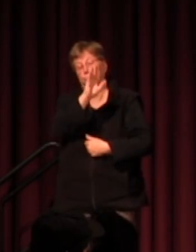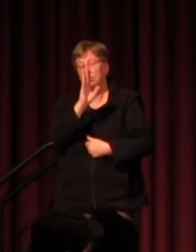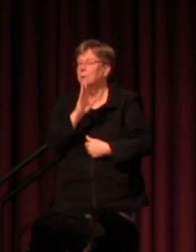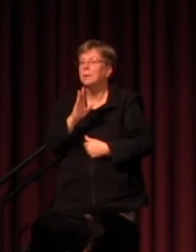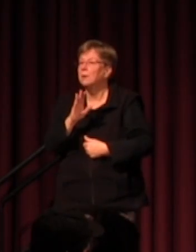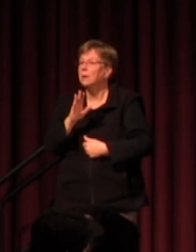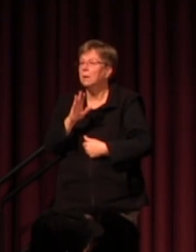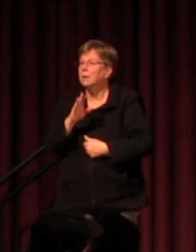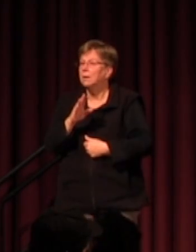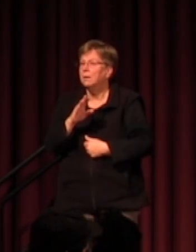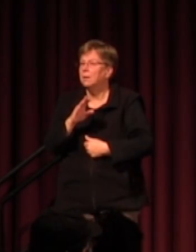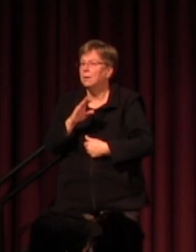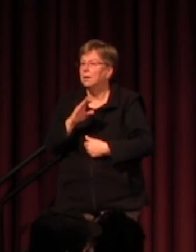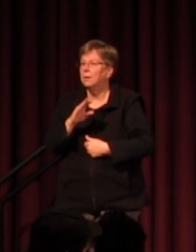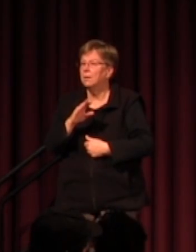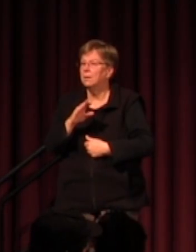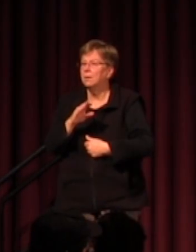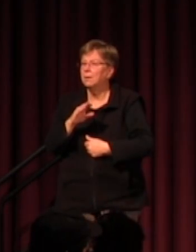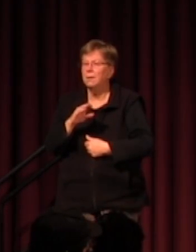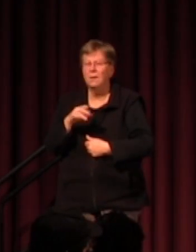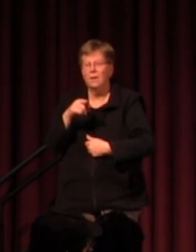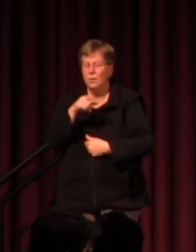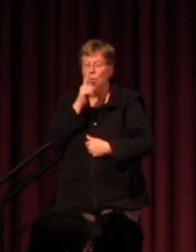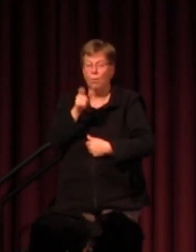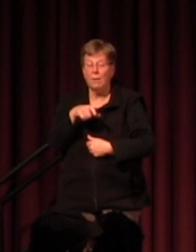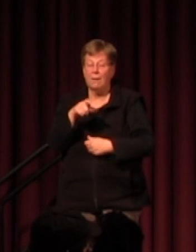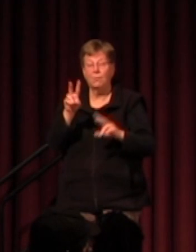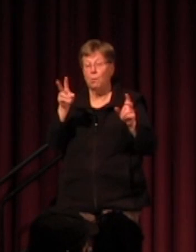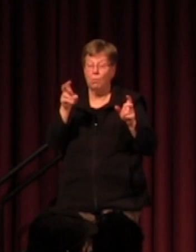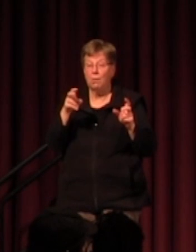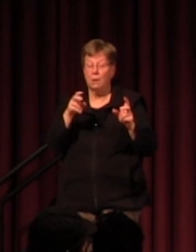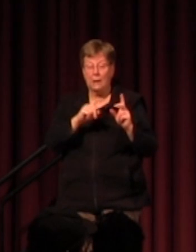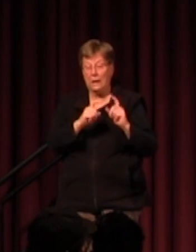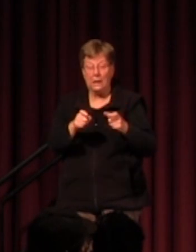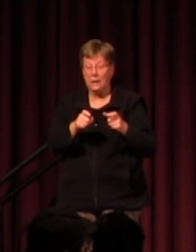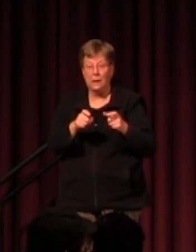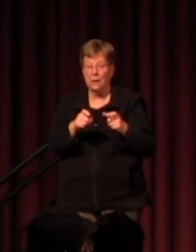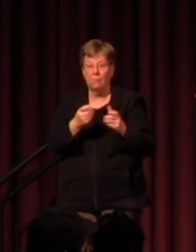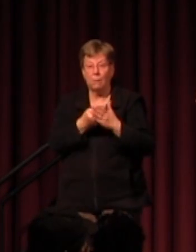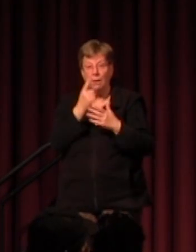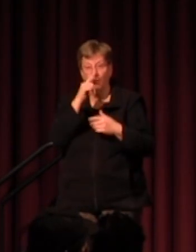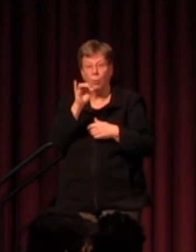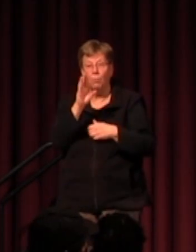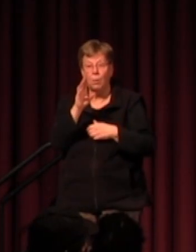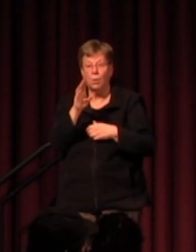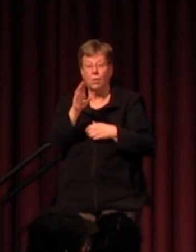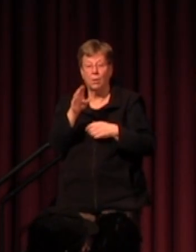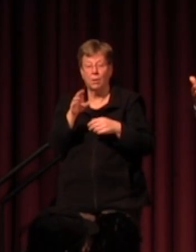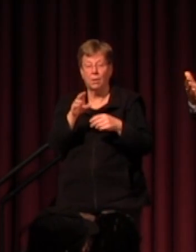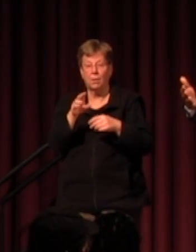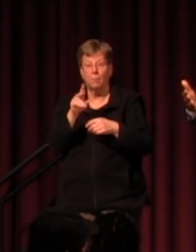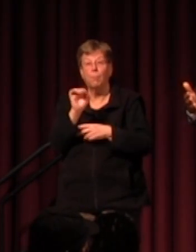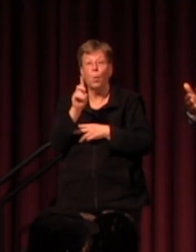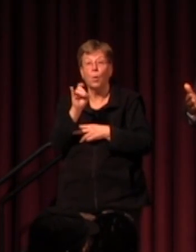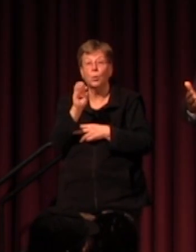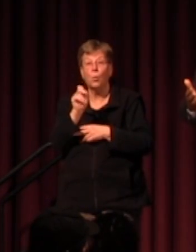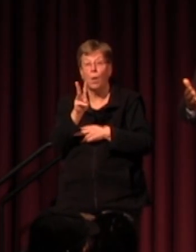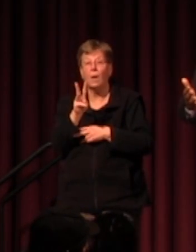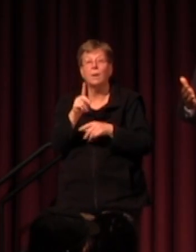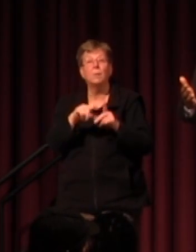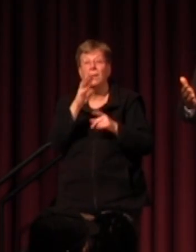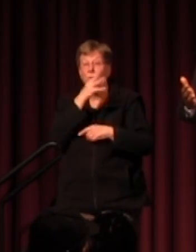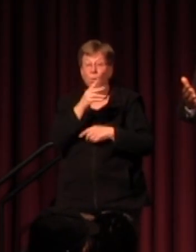I'm not saying that you have to give away Boardwalk. Like, I'm not saying that. I am saying that it's not okay to just ignore the pain.